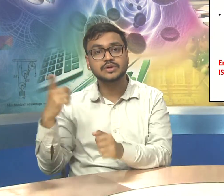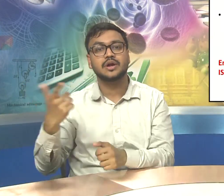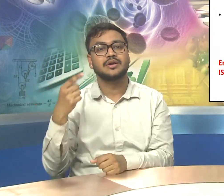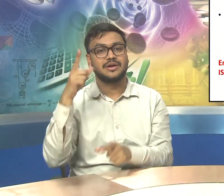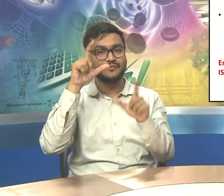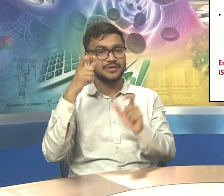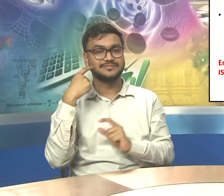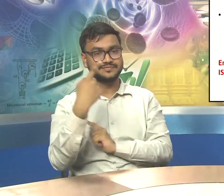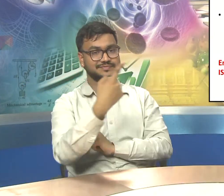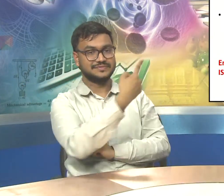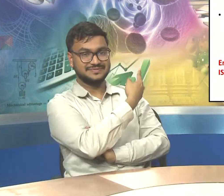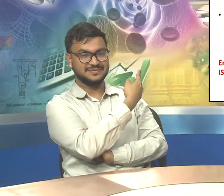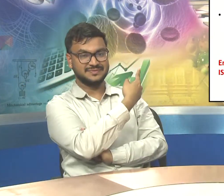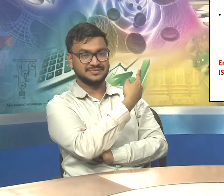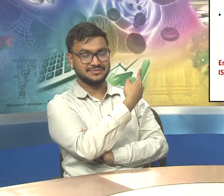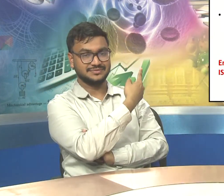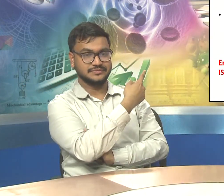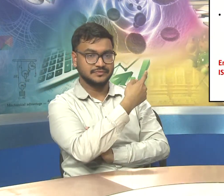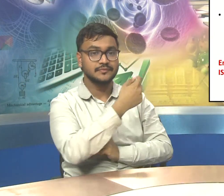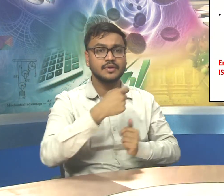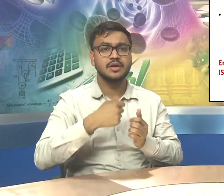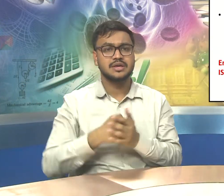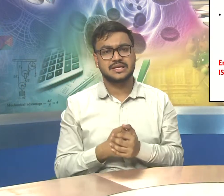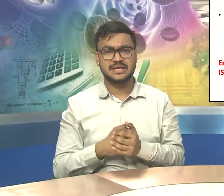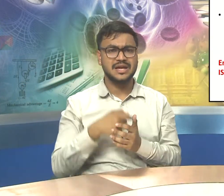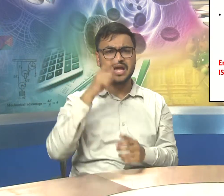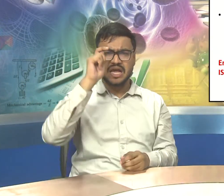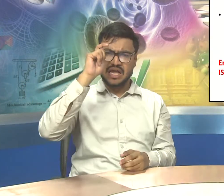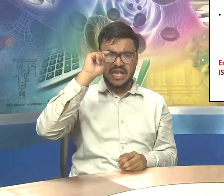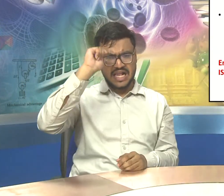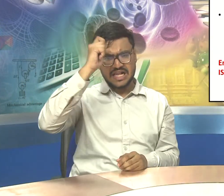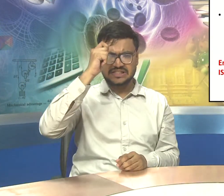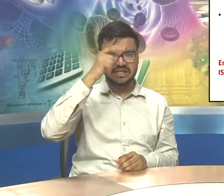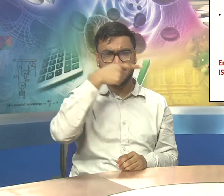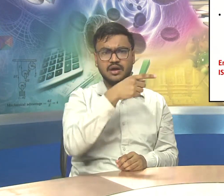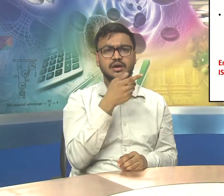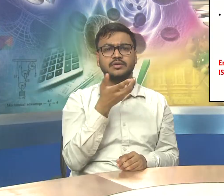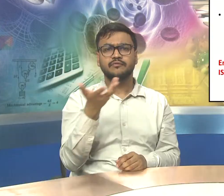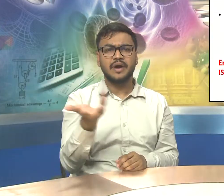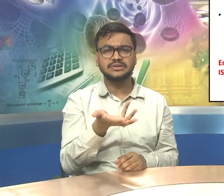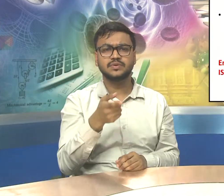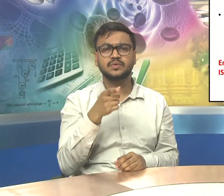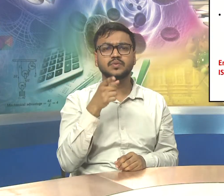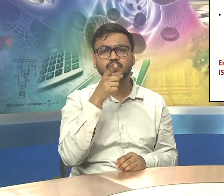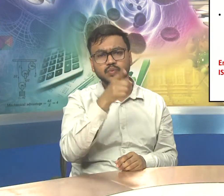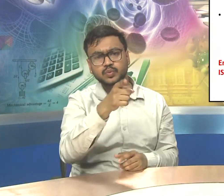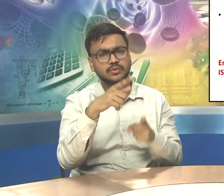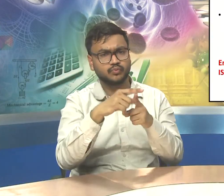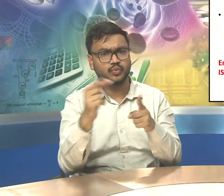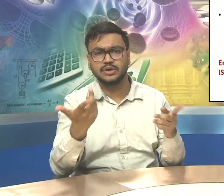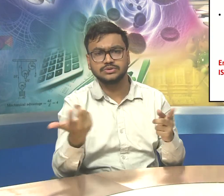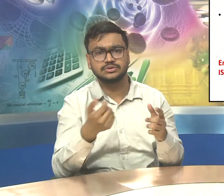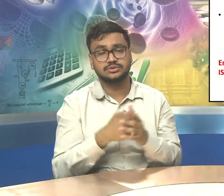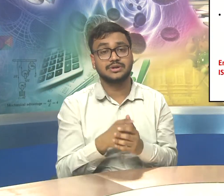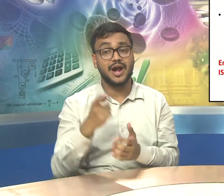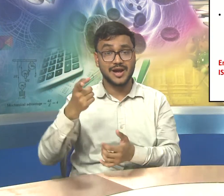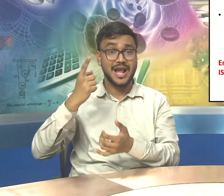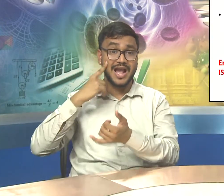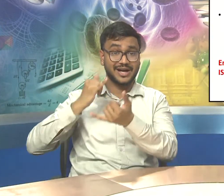So, English sentence follows the English rule, same as for ISL, but in ISL,